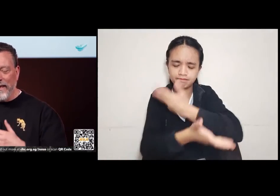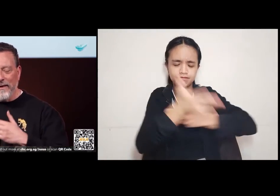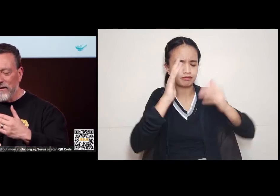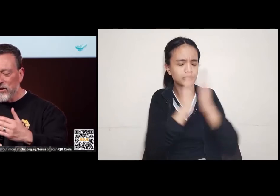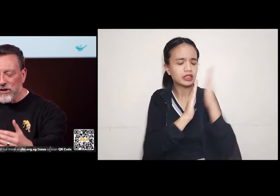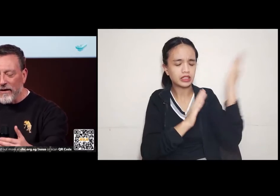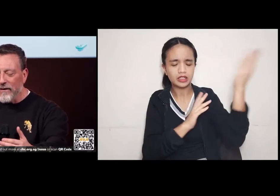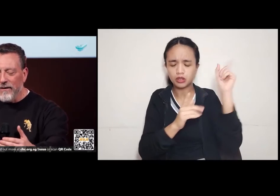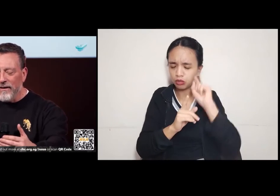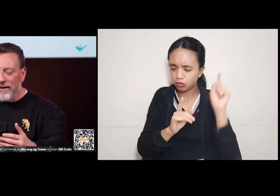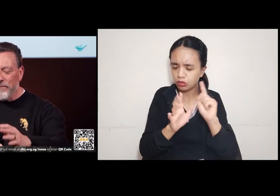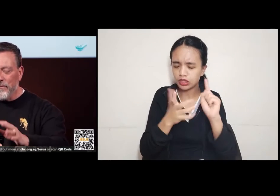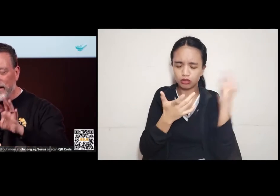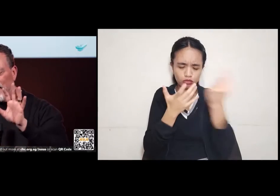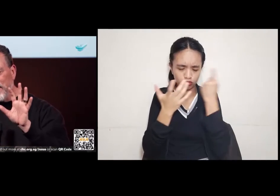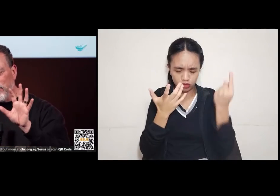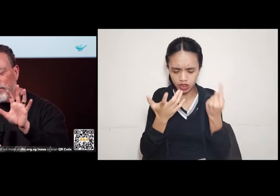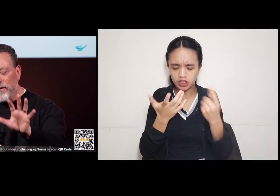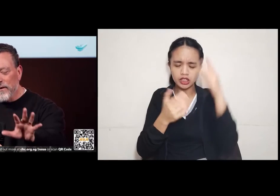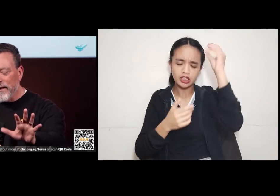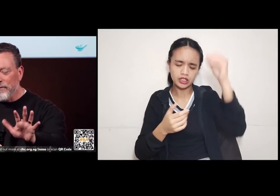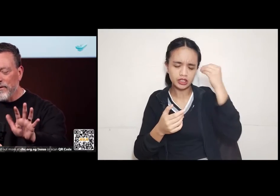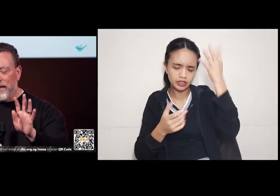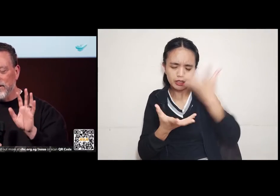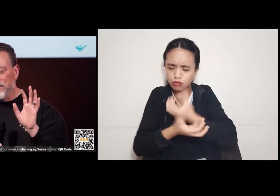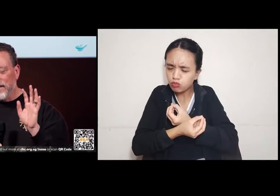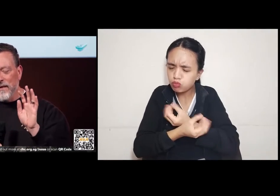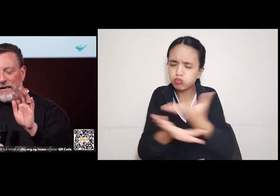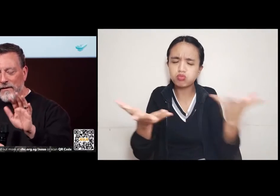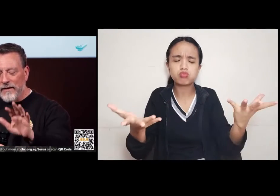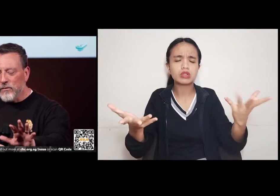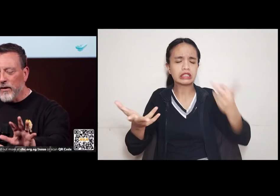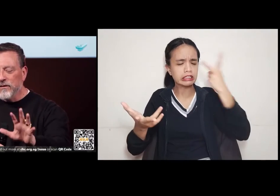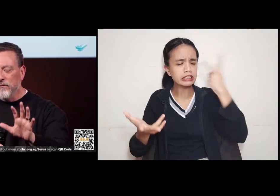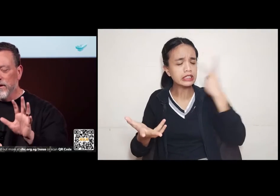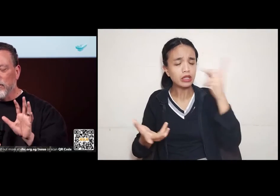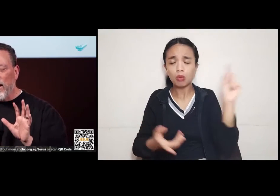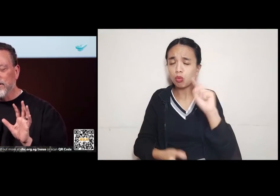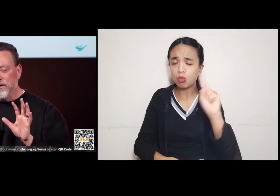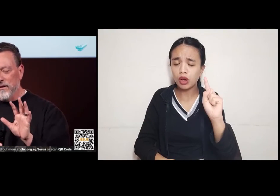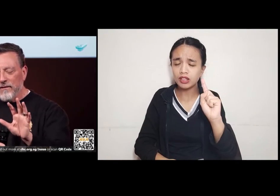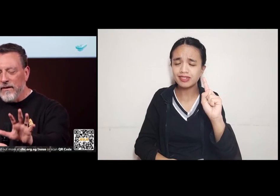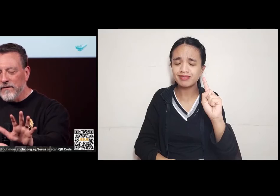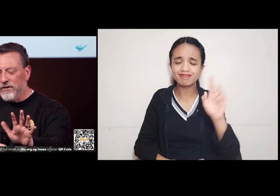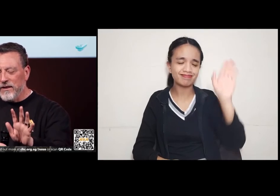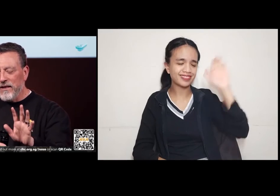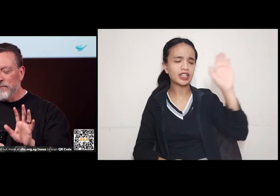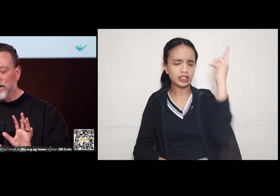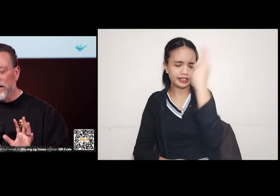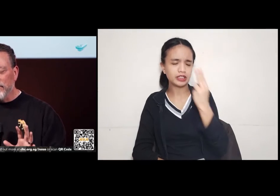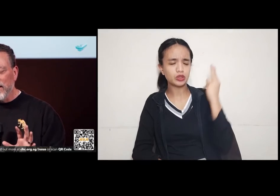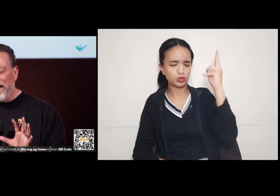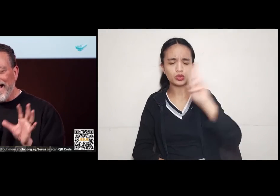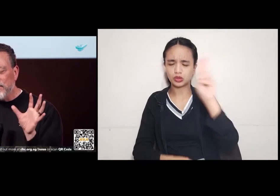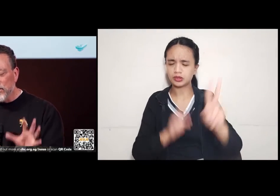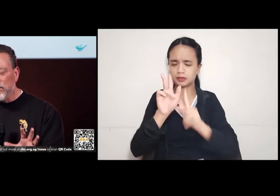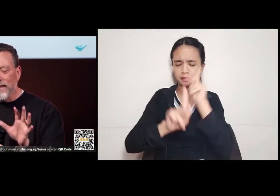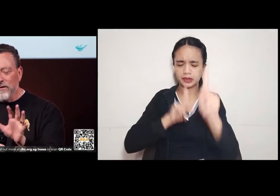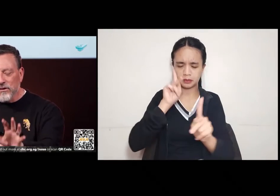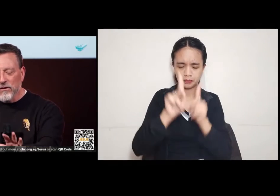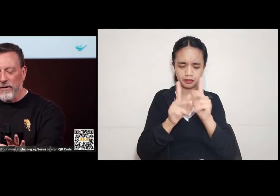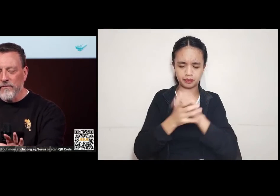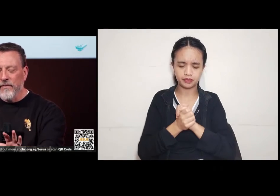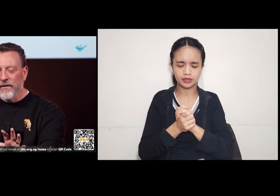need and they can share, I pray, God, that you would put in them, God, just that grace of generosity to see themselves as